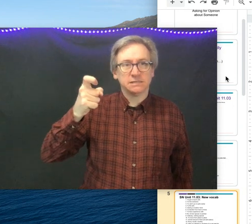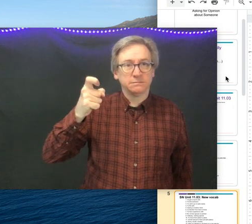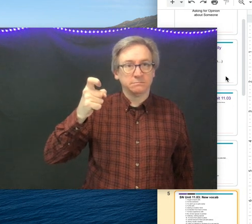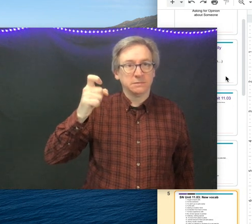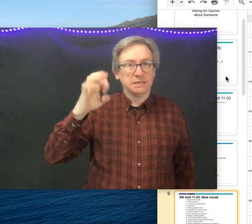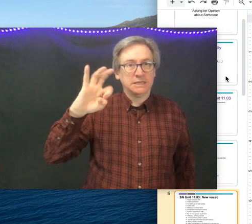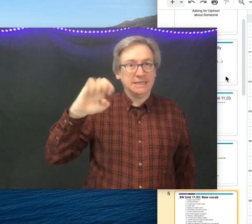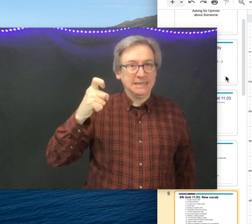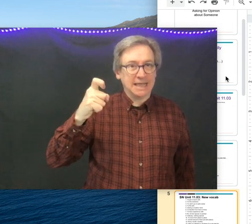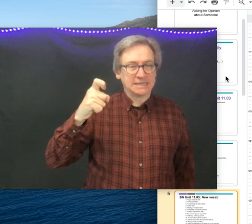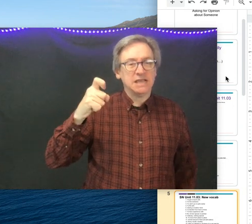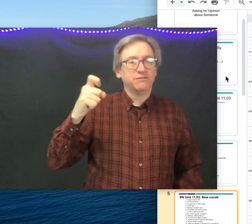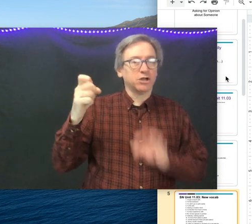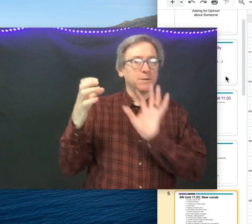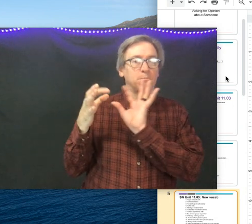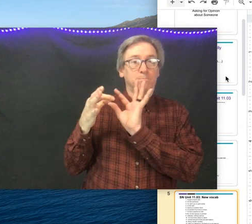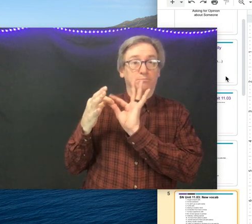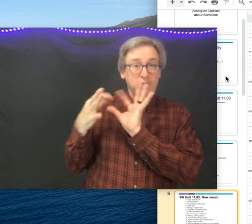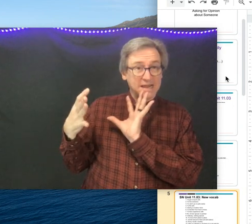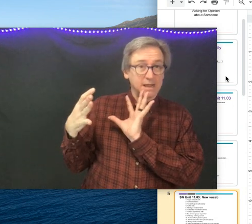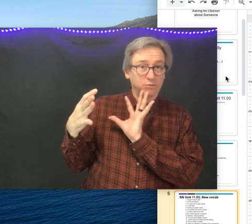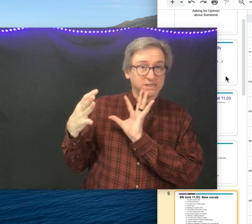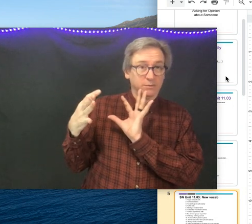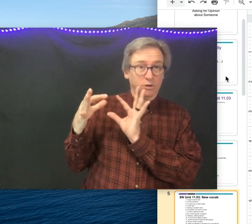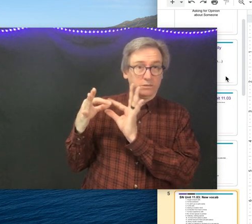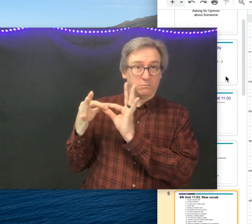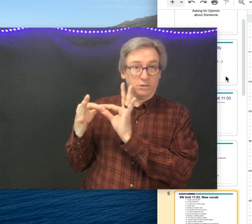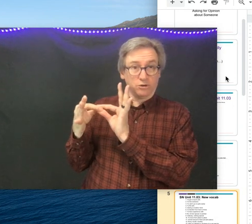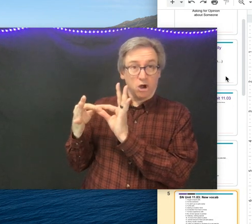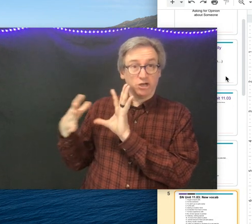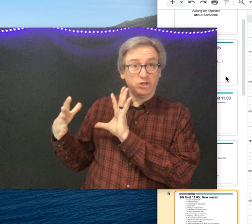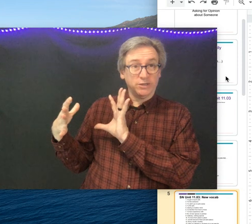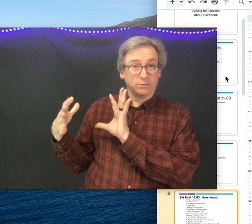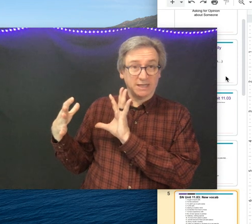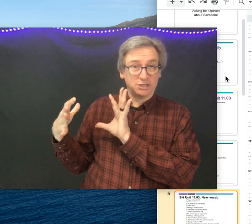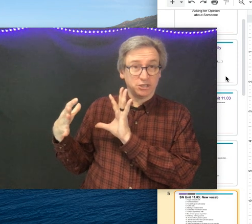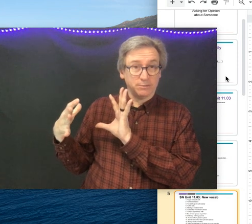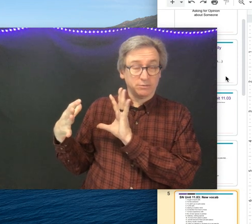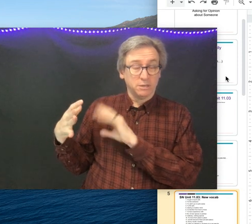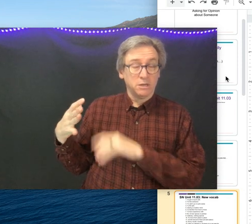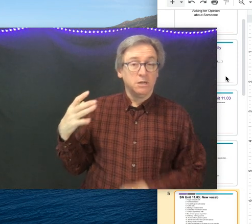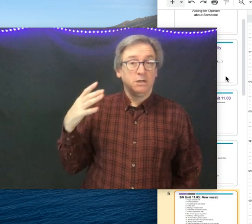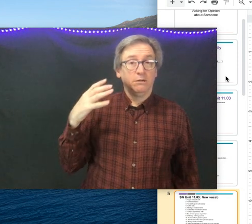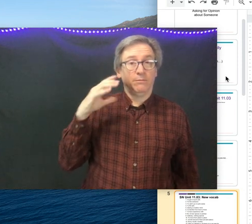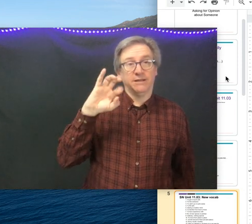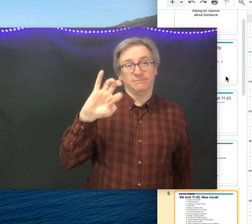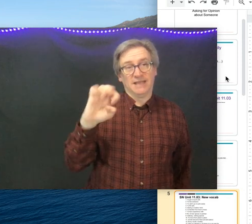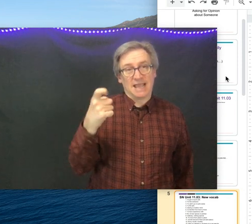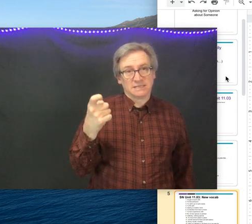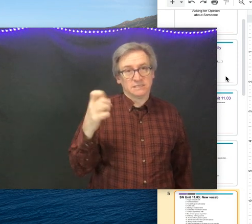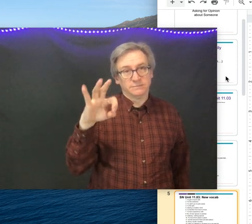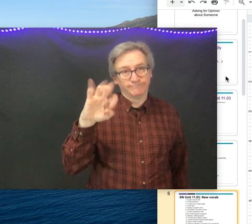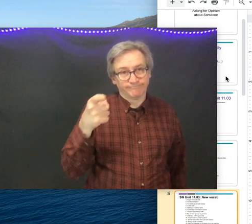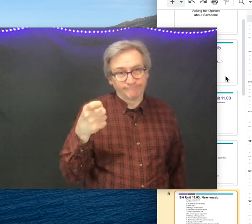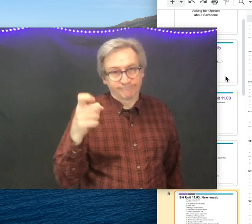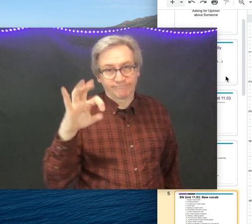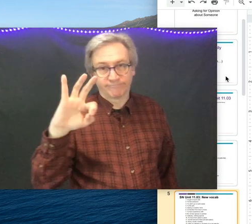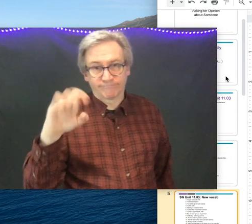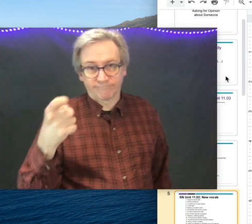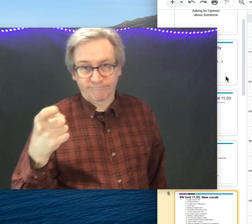EX. EX. If you're talking about breaking up with someone, you're undoing the relationship. But X.